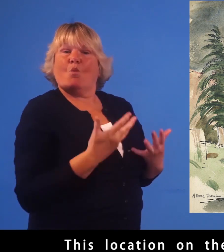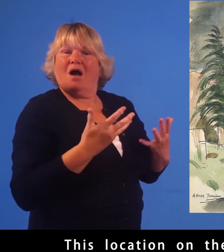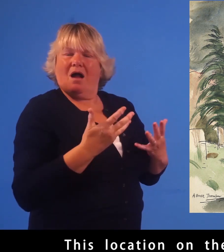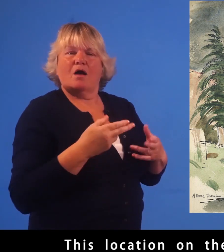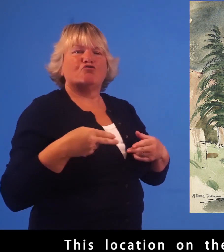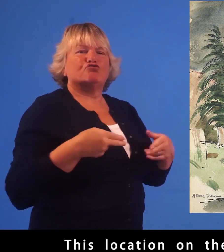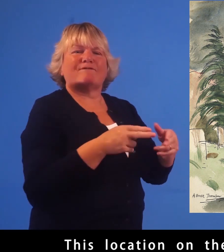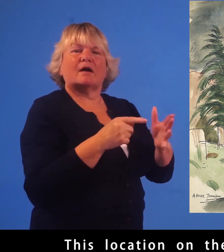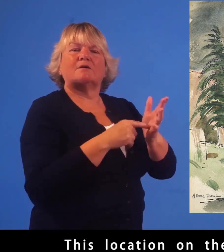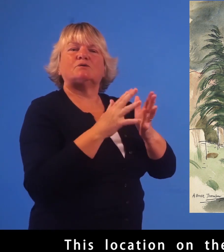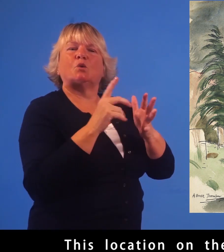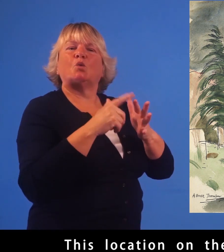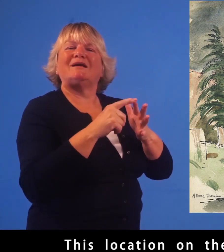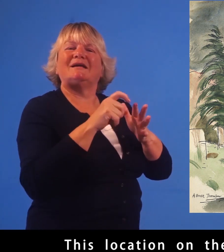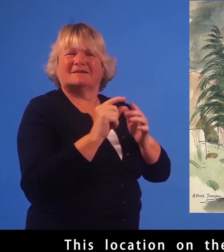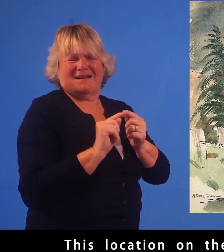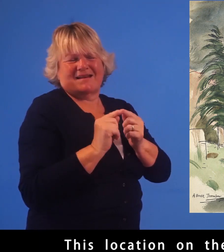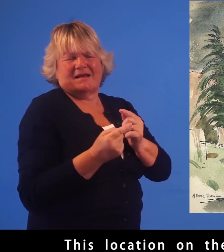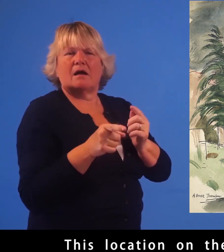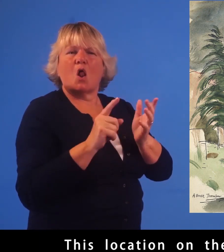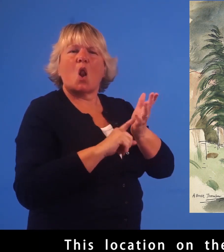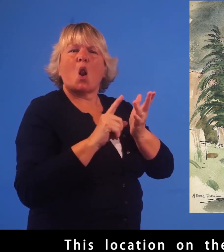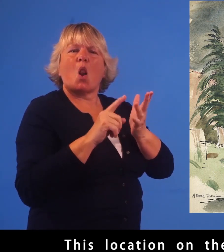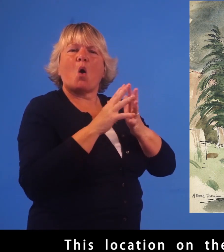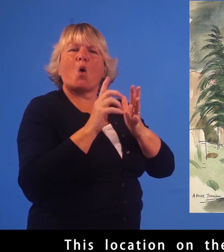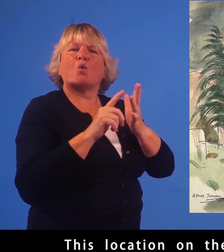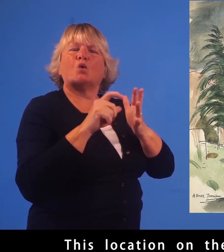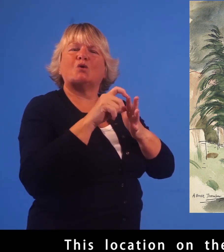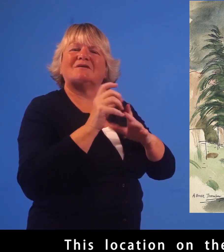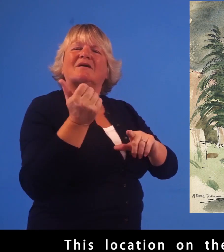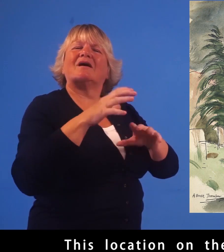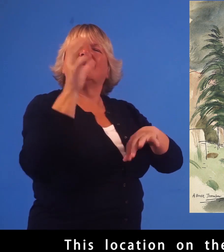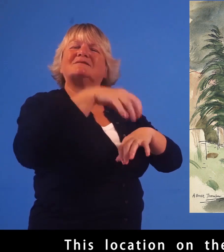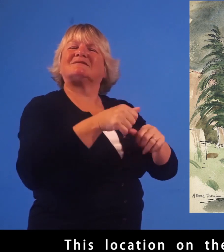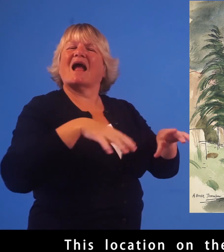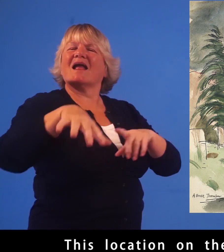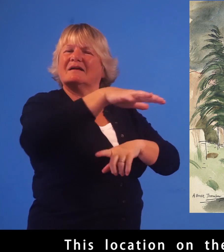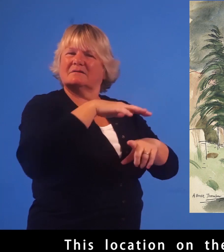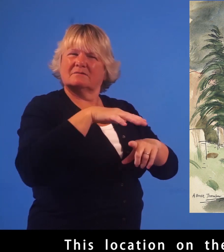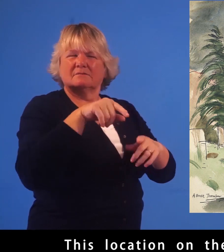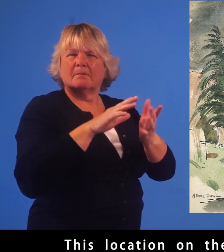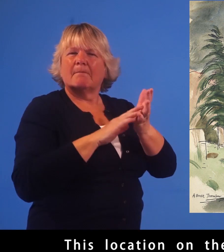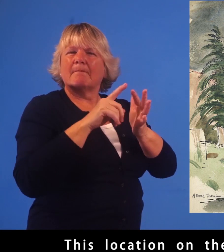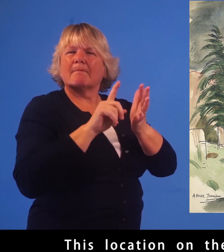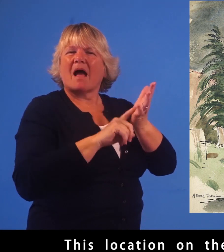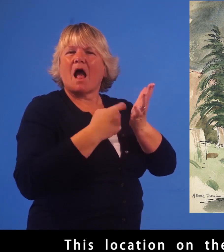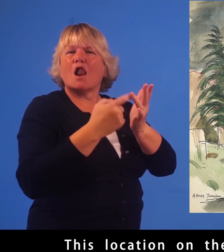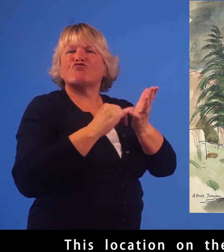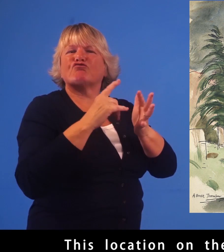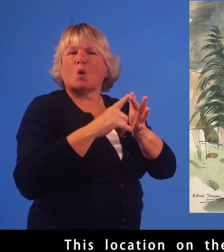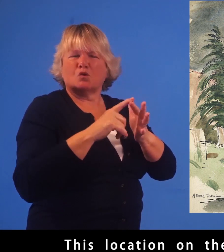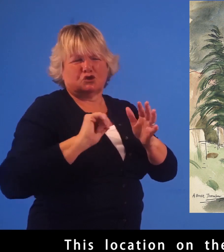This location on the River Tweed, near the Lowood estate at Melrose in the Scottish